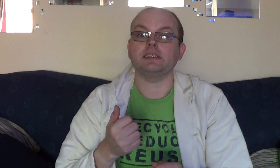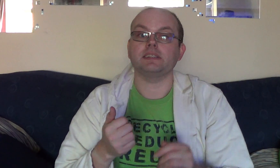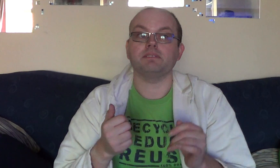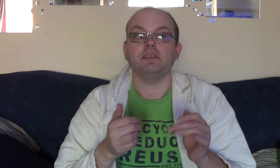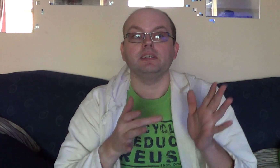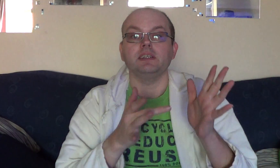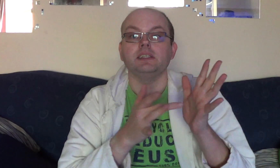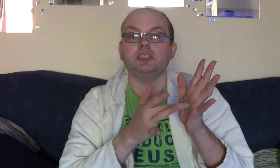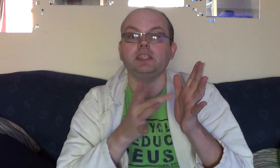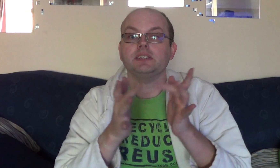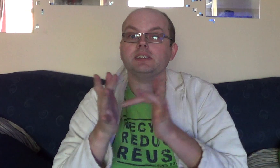Next, Jesus,